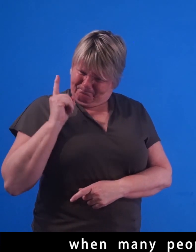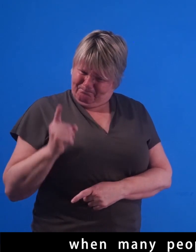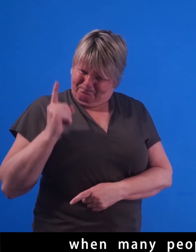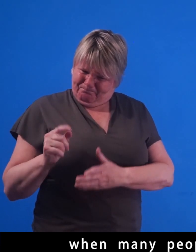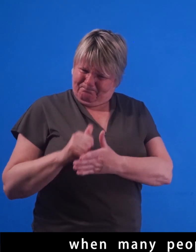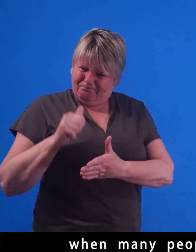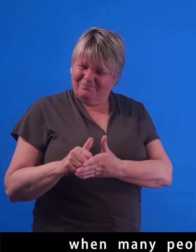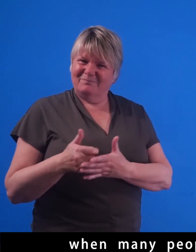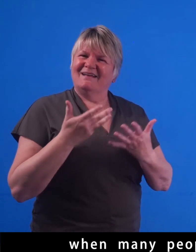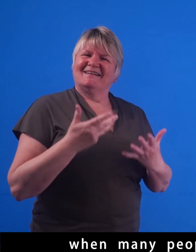needed to be corrected.